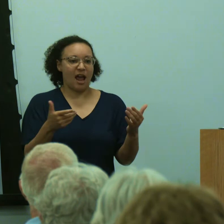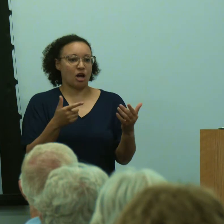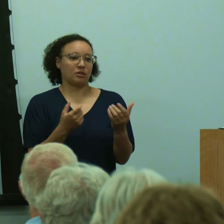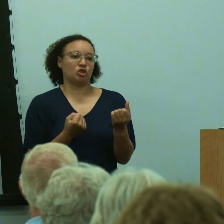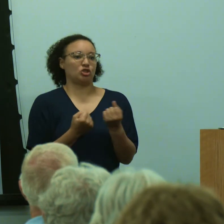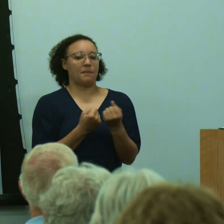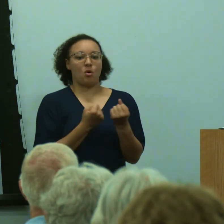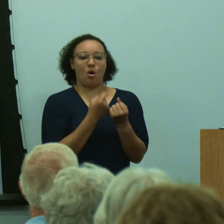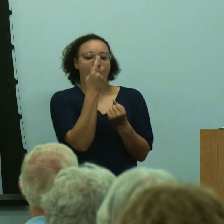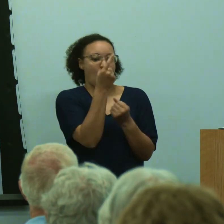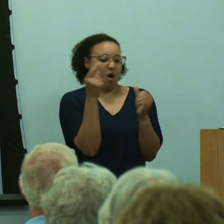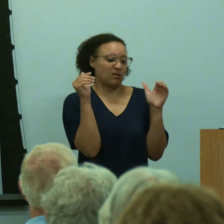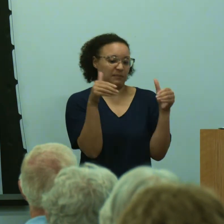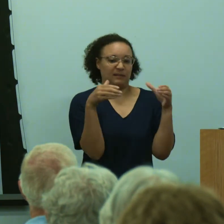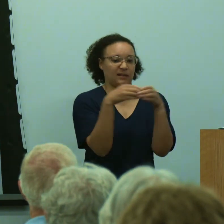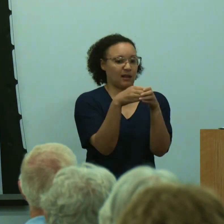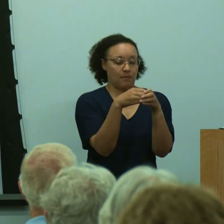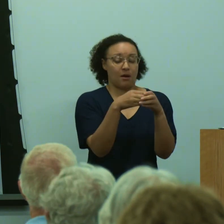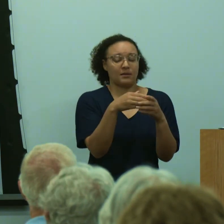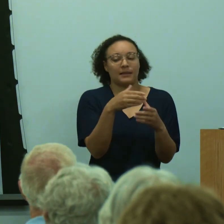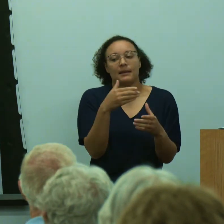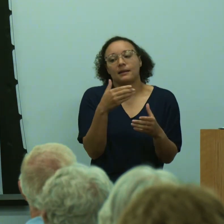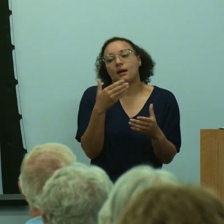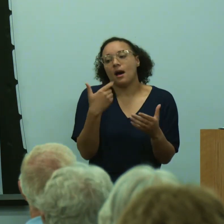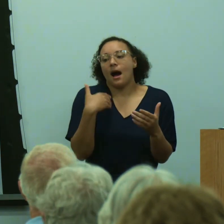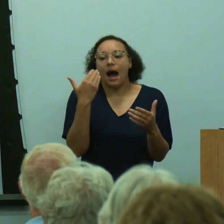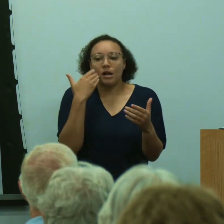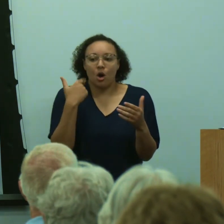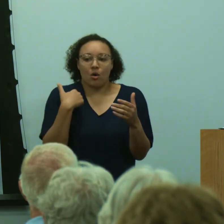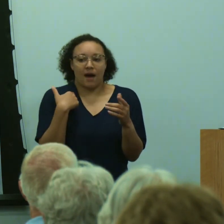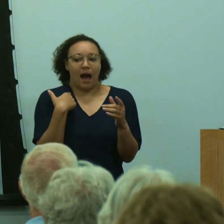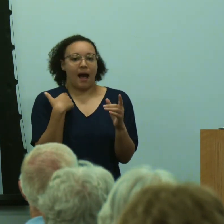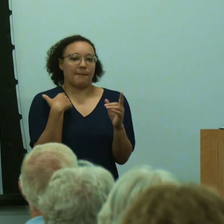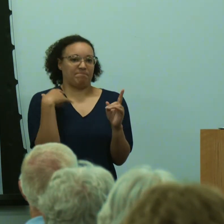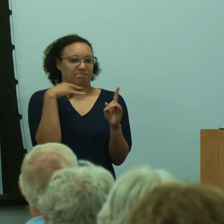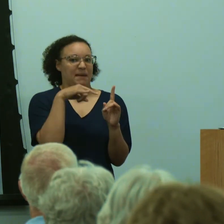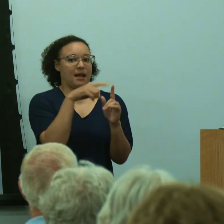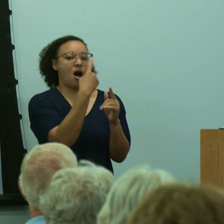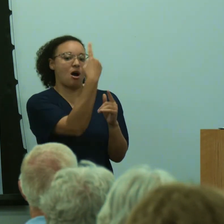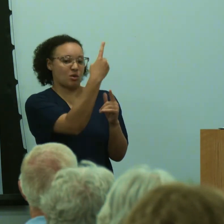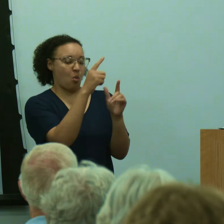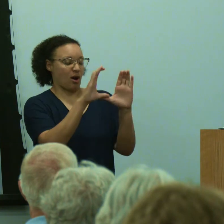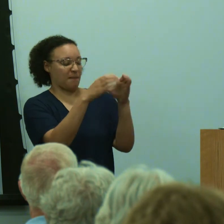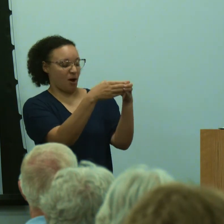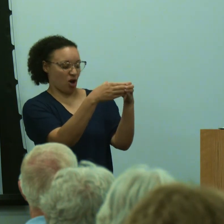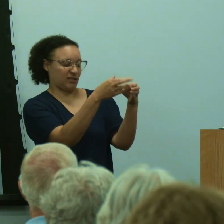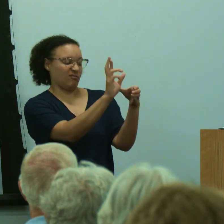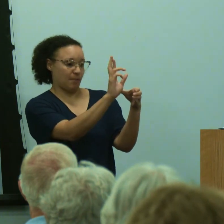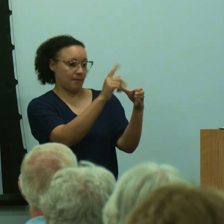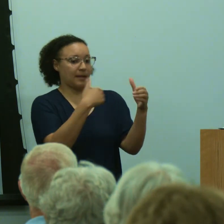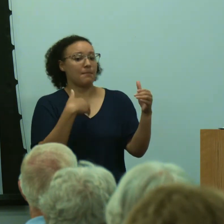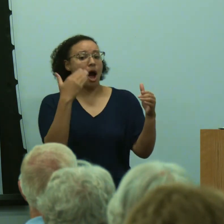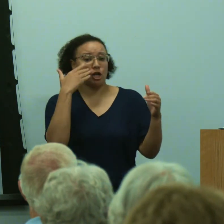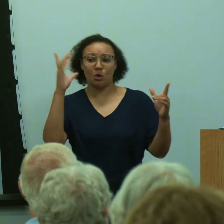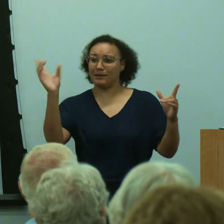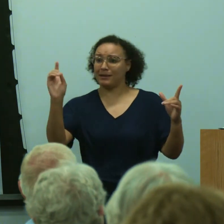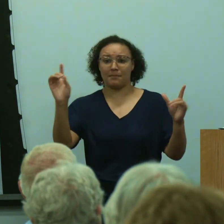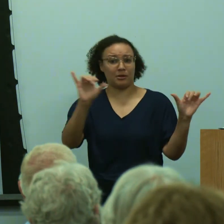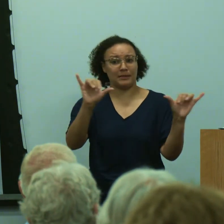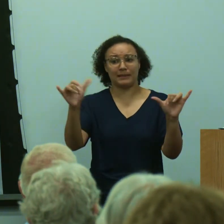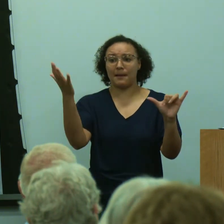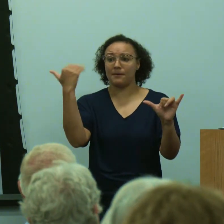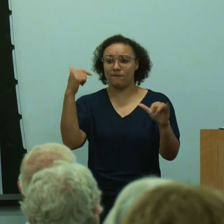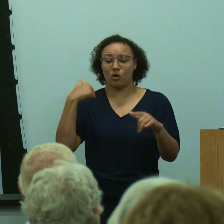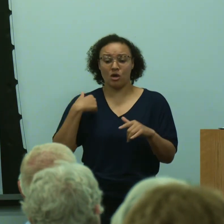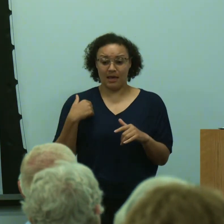I might be picking a little bit more on the Republican Party, but Democrats have done the same thing. So I'm very neutral when it comes to having the conversation about the fact that we've